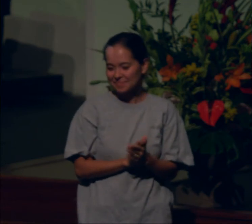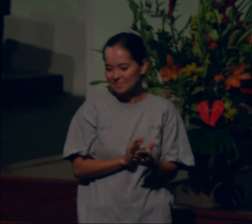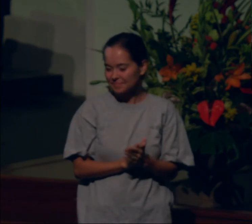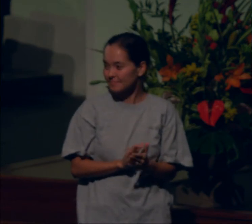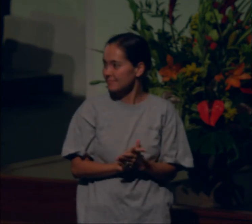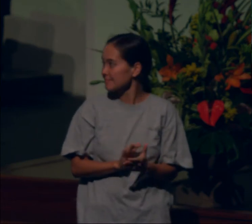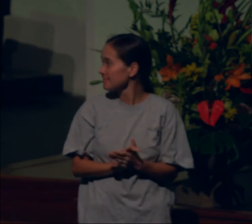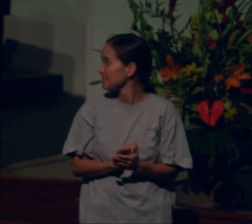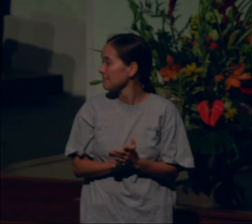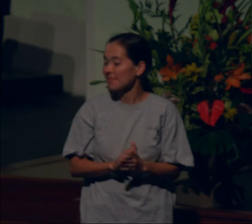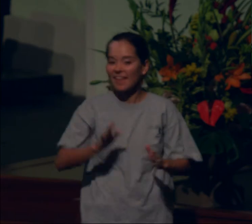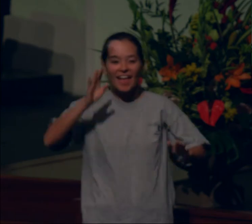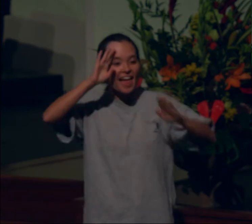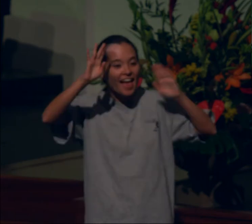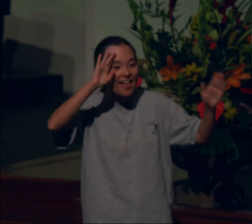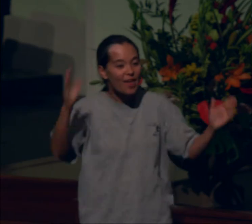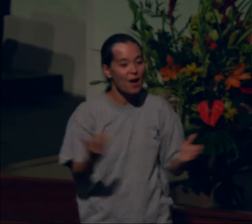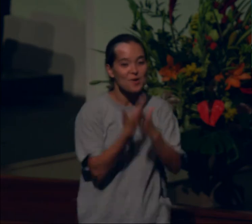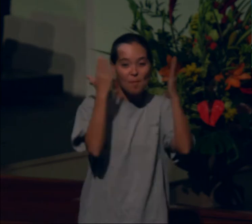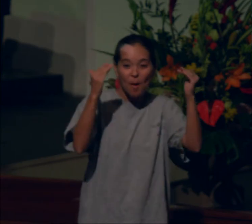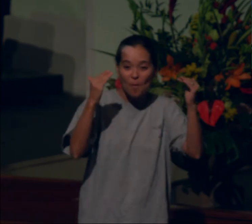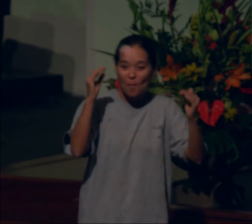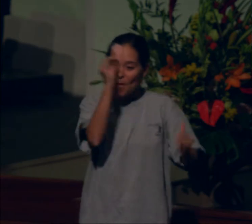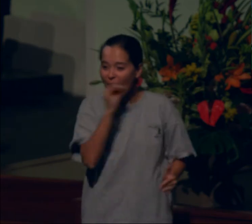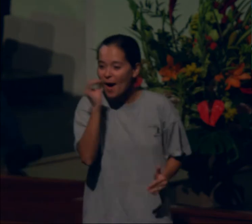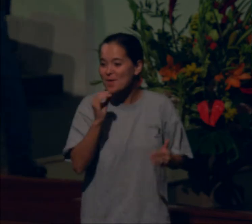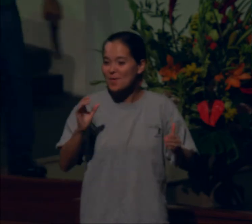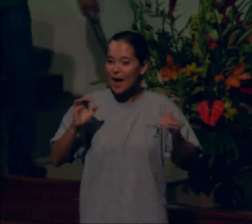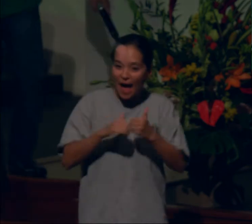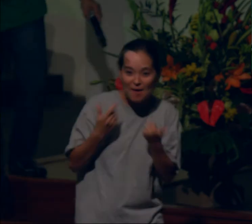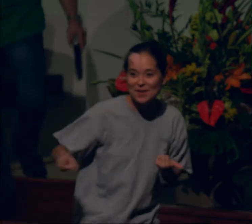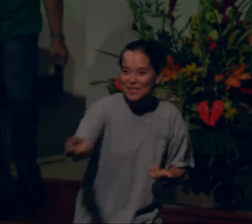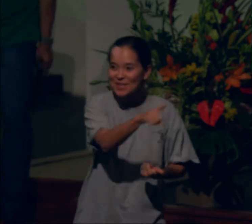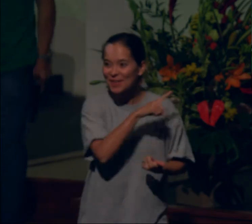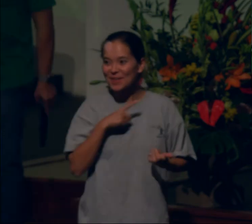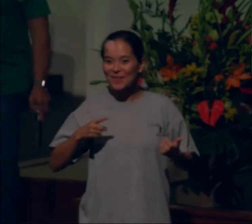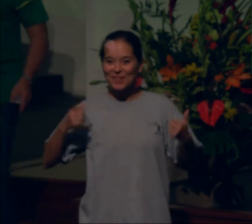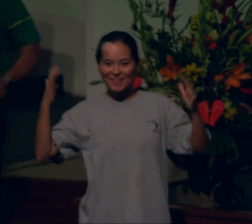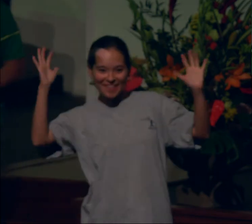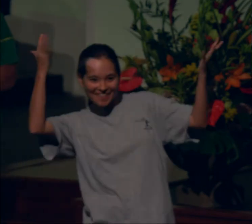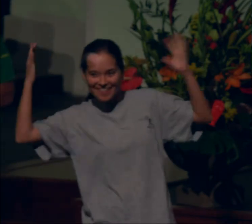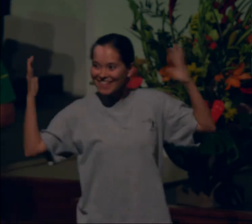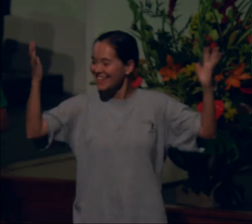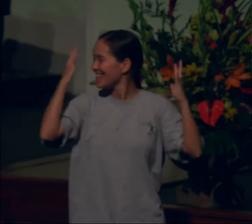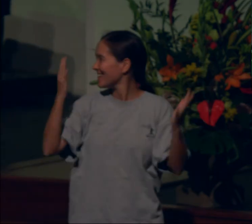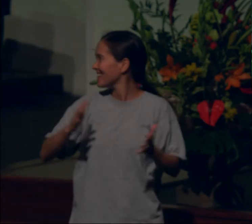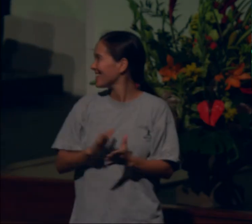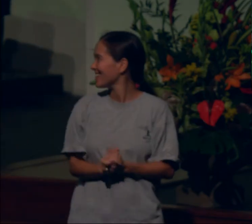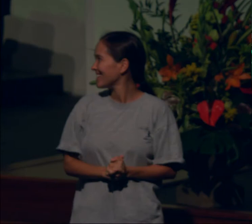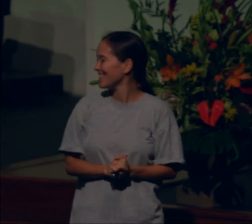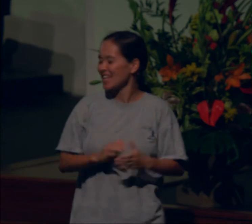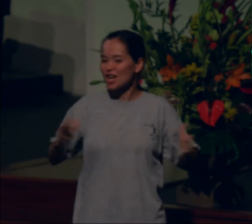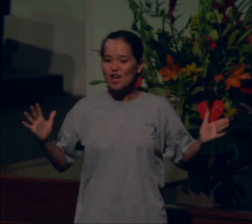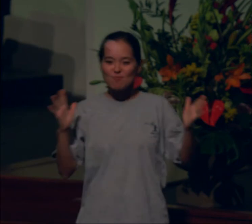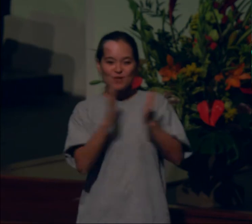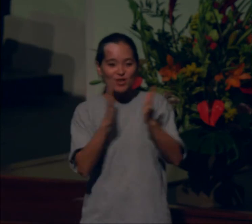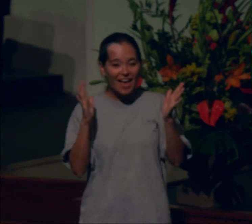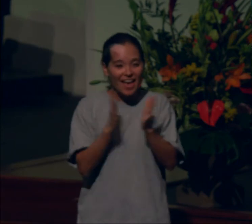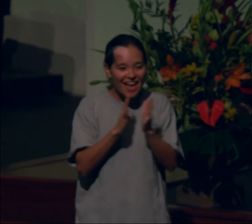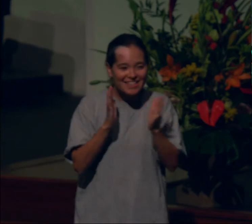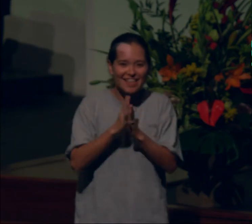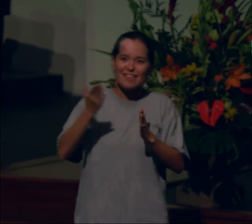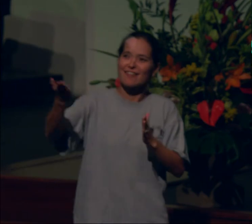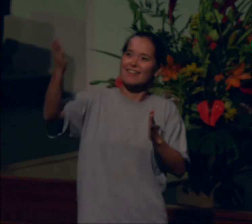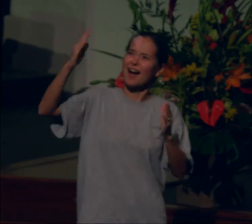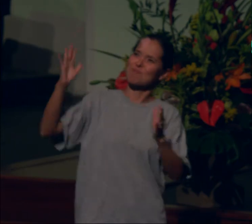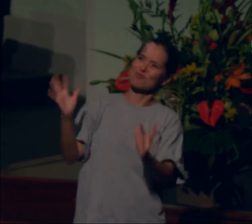Well, hello, New Hope Oahu. How are you? Why don't you just stand on your feet one time, put your hands together, and give God